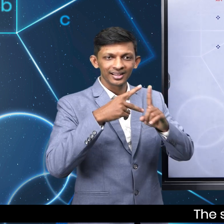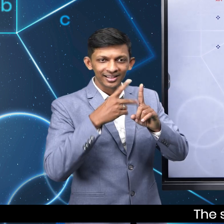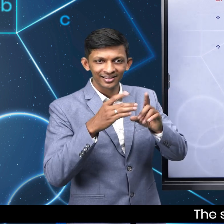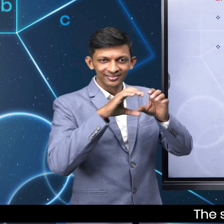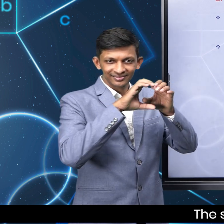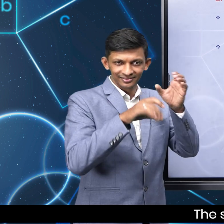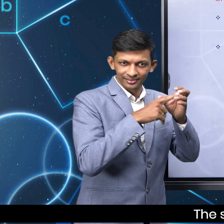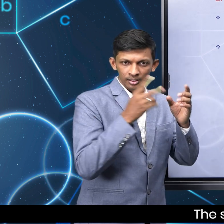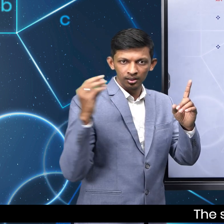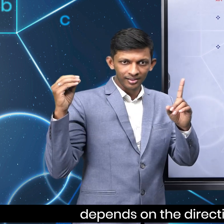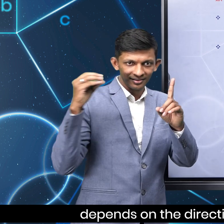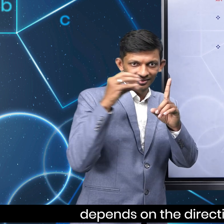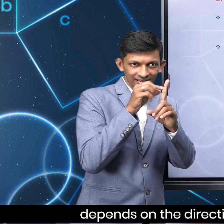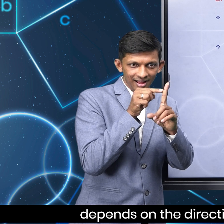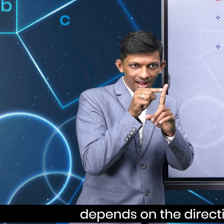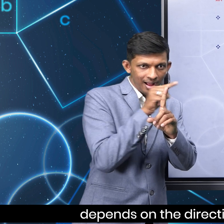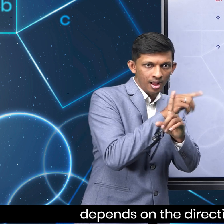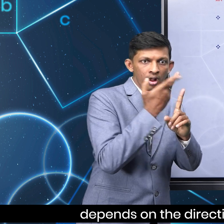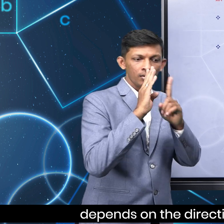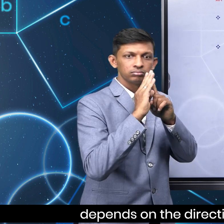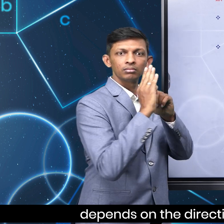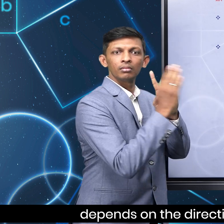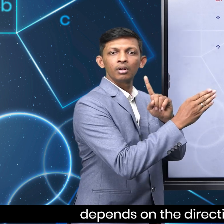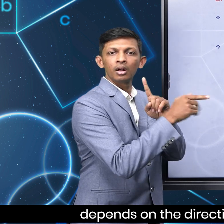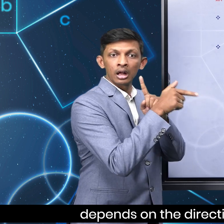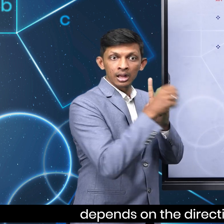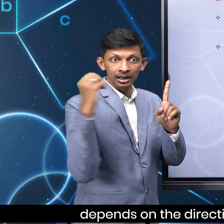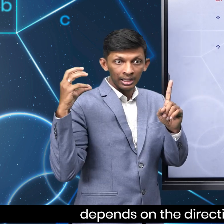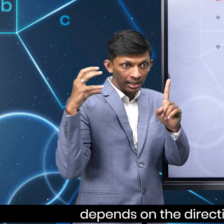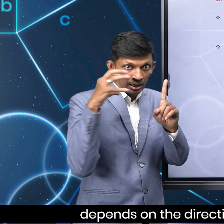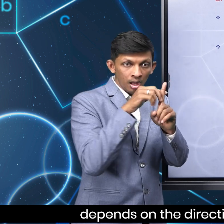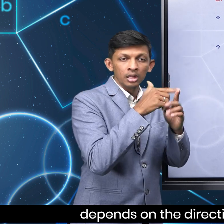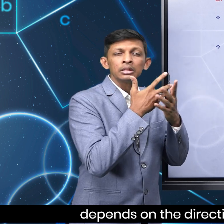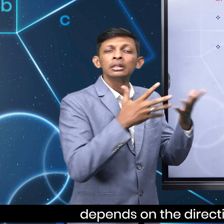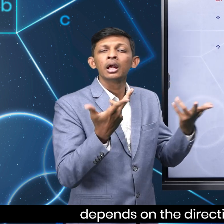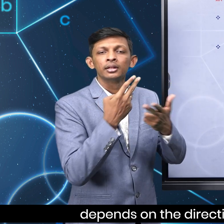The shape of the shadow depends on the direction from which the light hits the object.